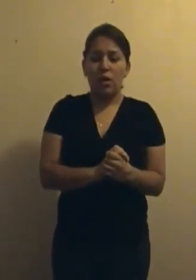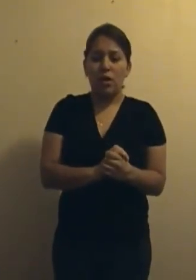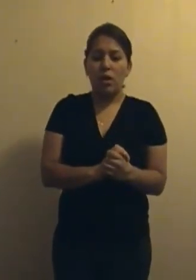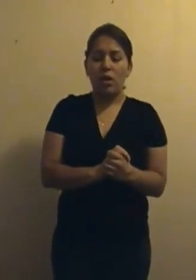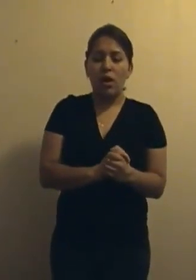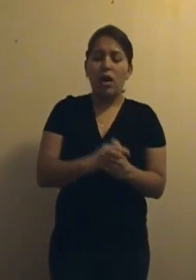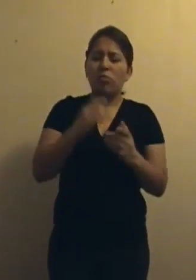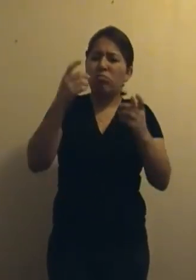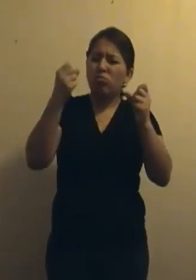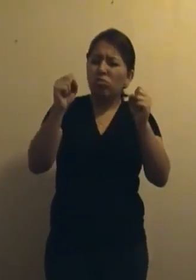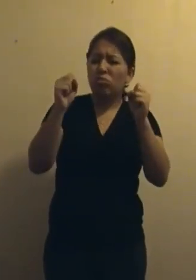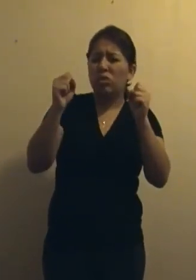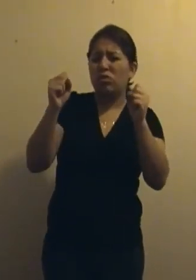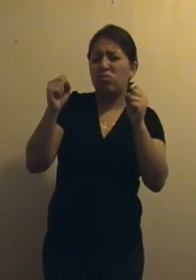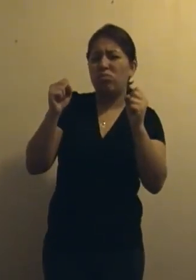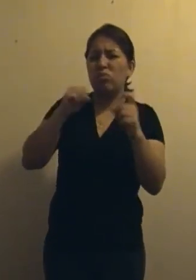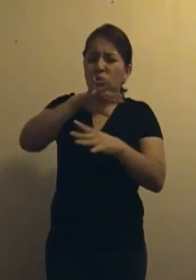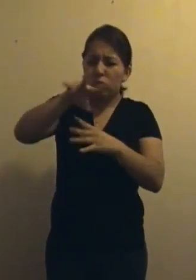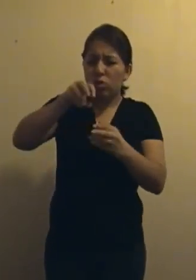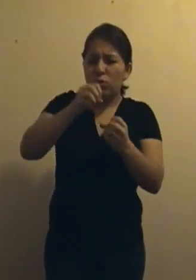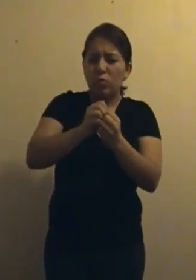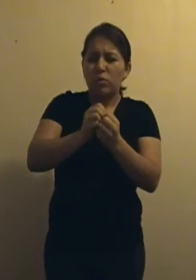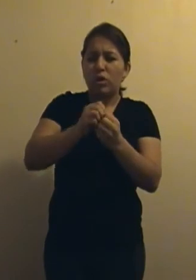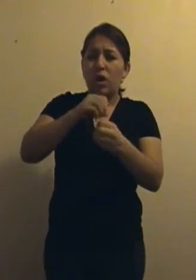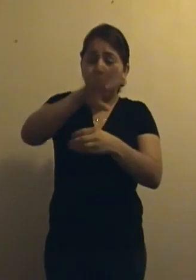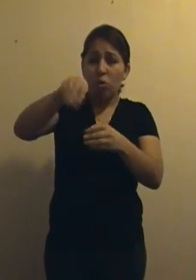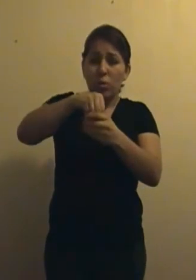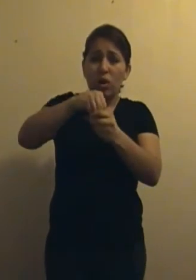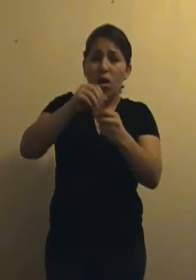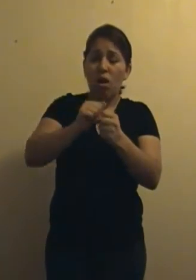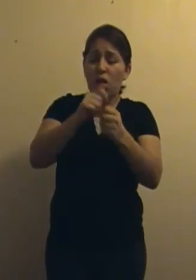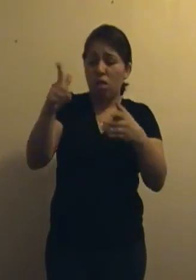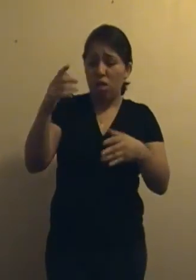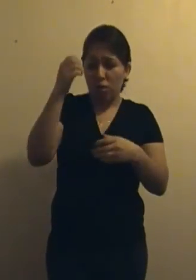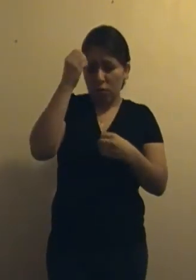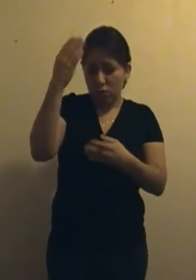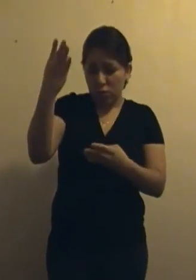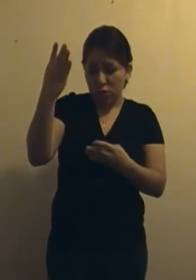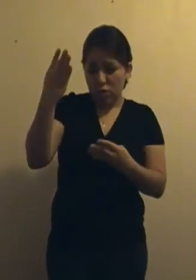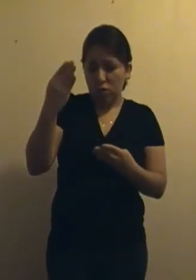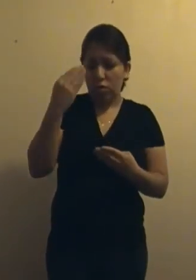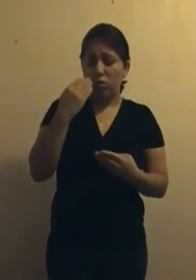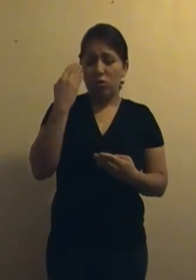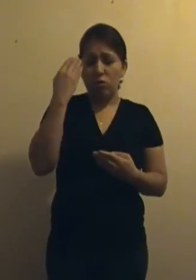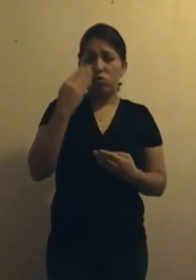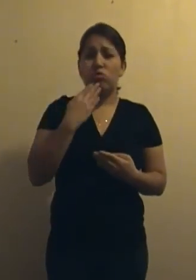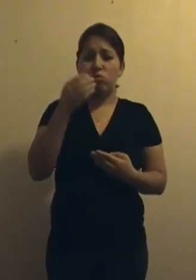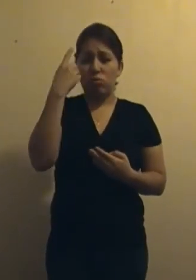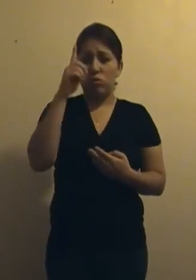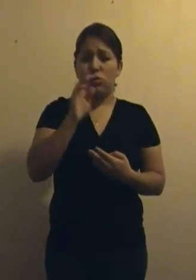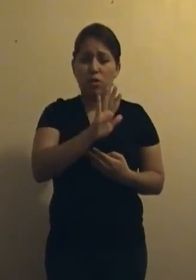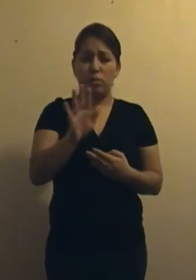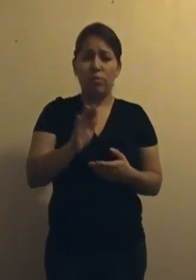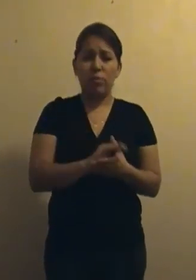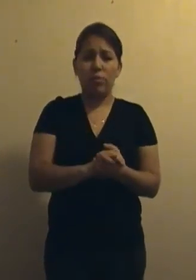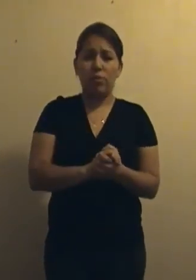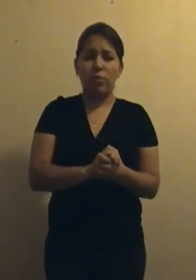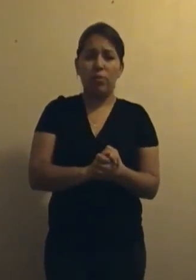students. So what I do with this class is I have 4 content areas that I determine by